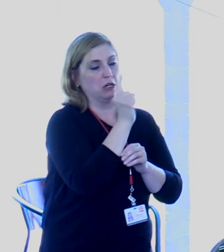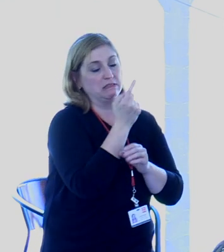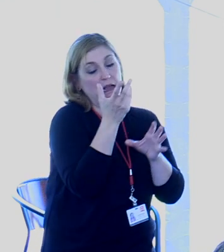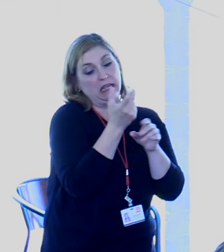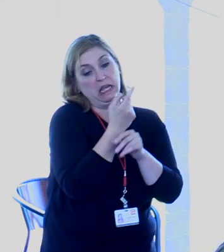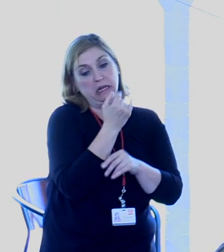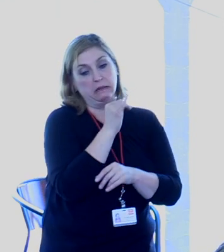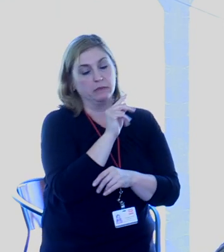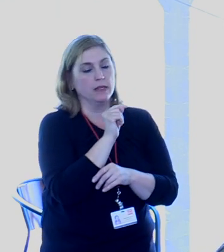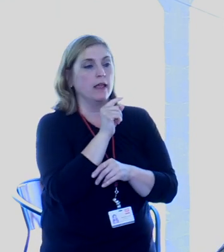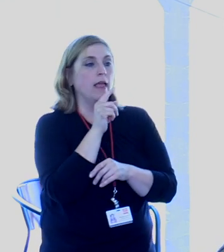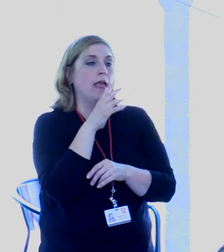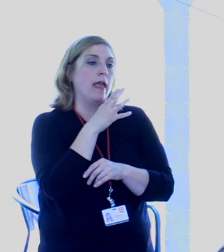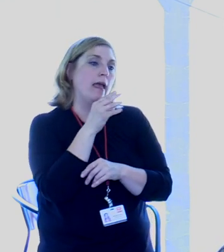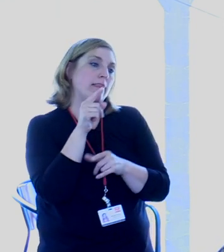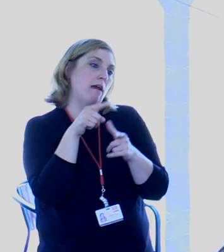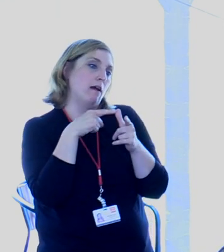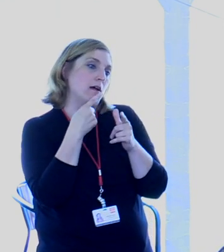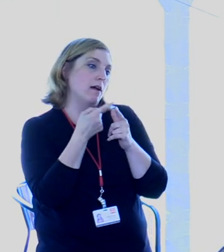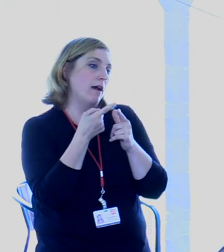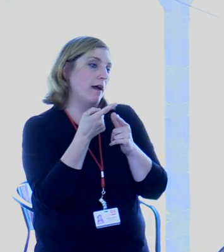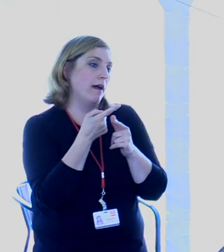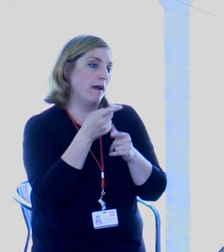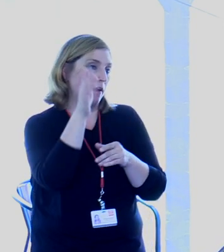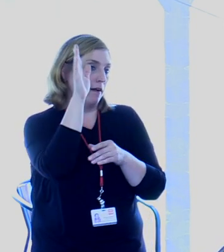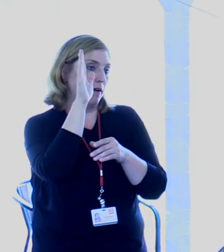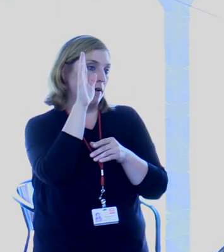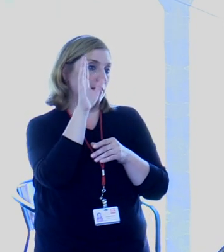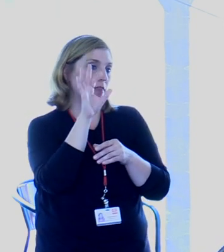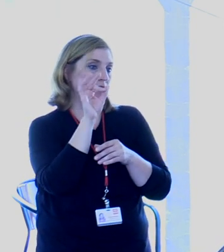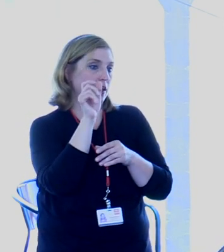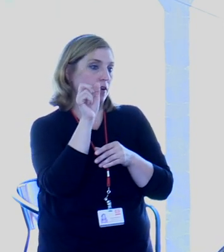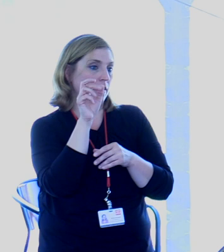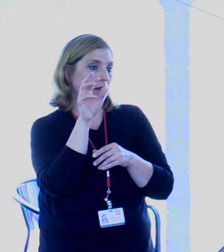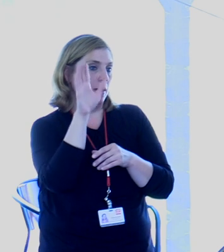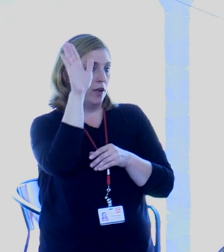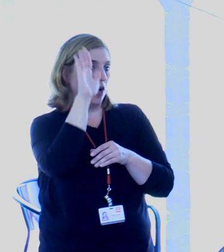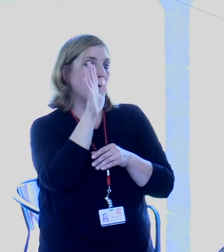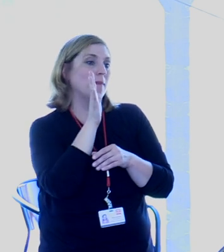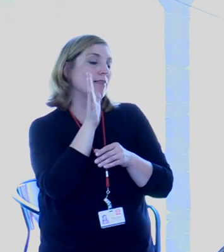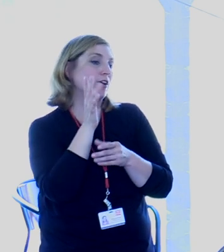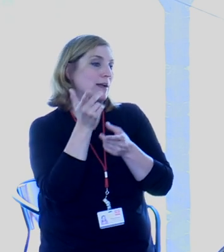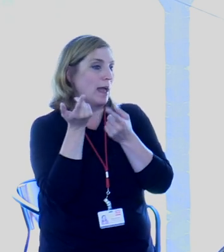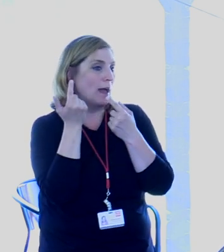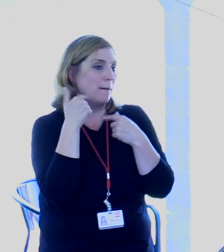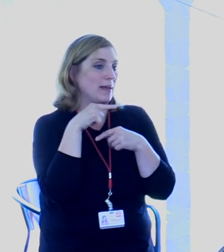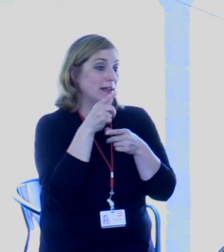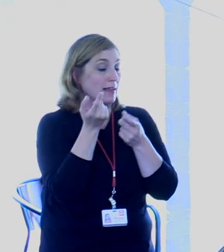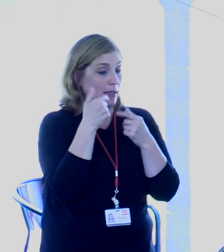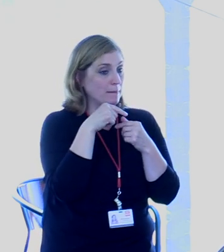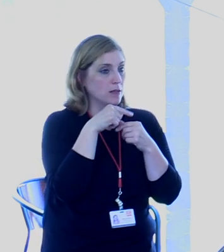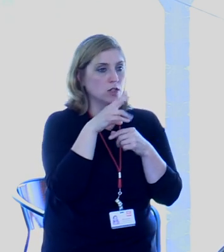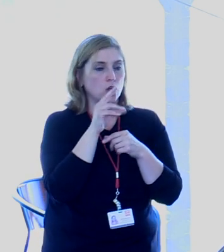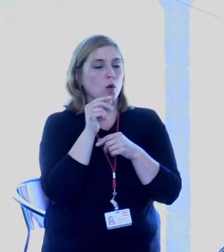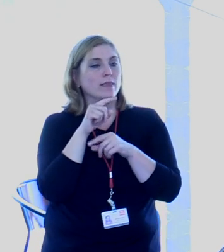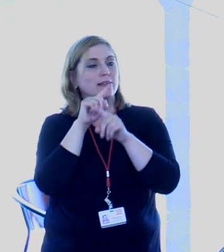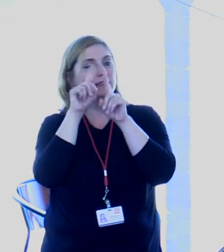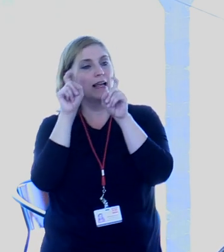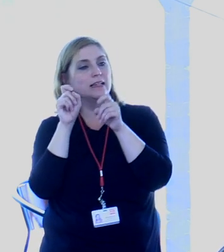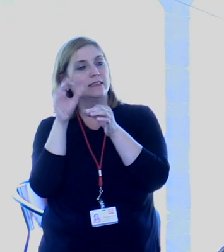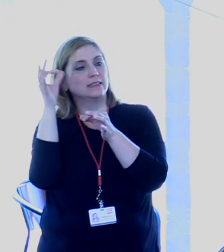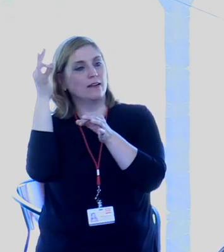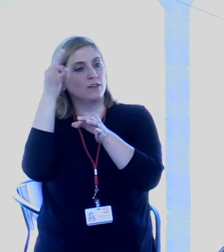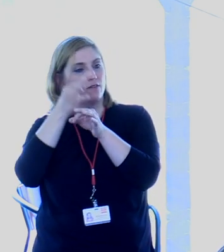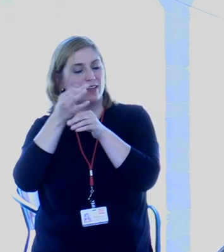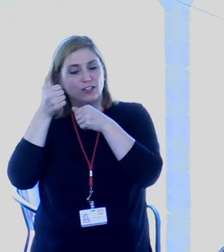get it and the fairy godmother came and it came, okay? The test of faith is the